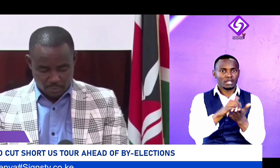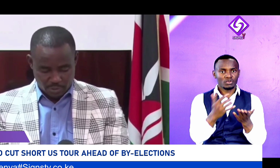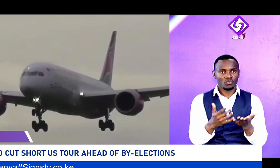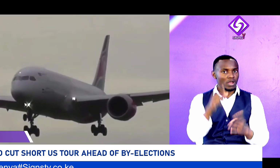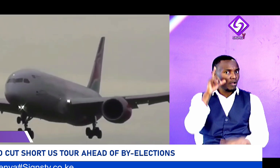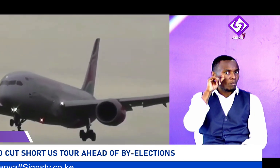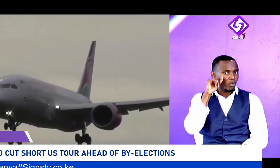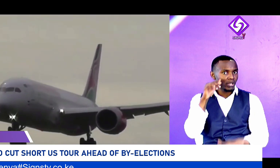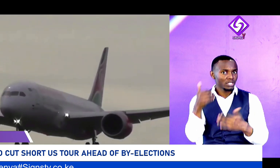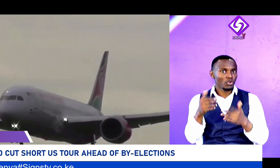Airports.